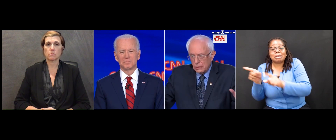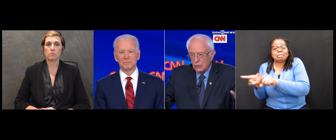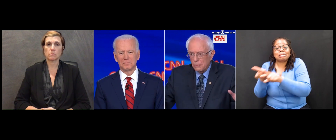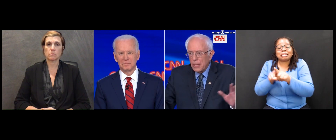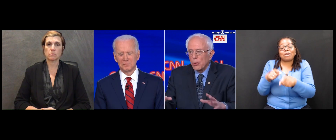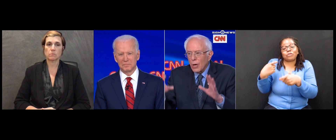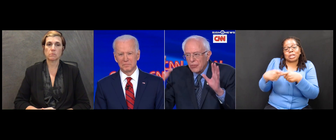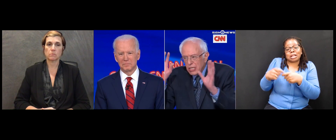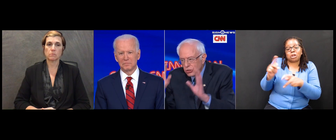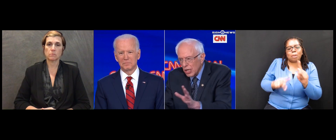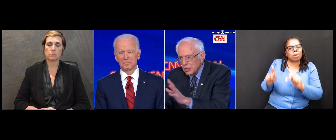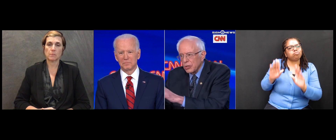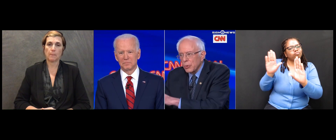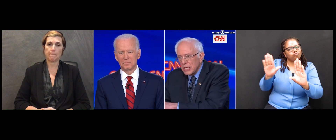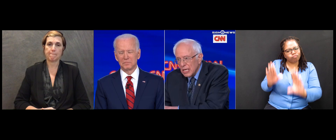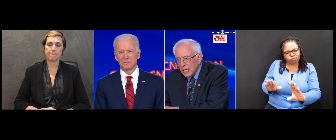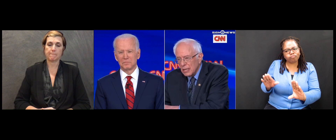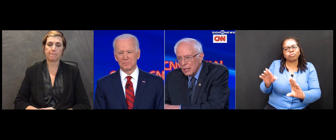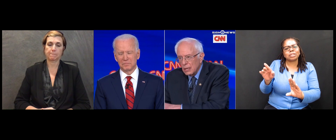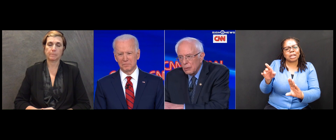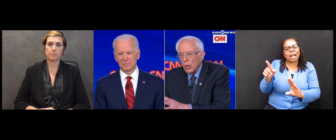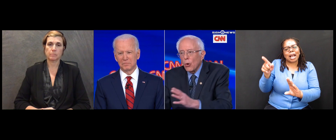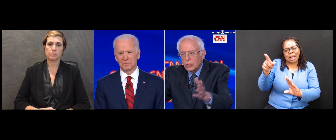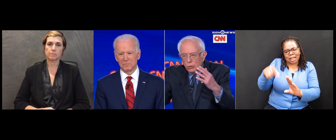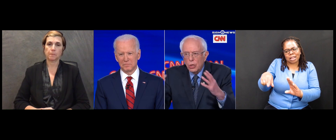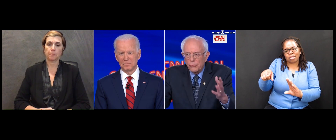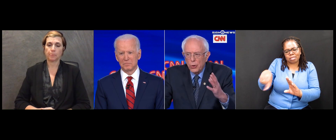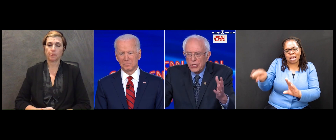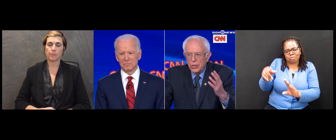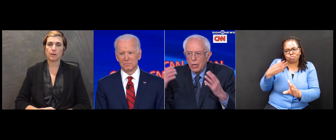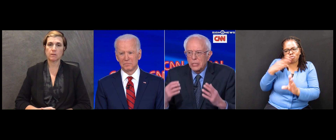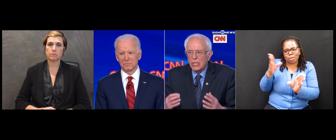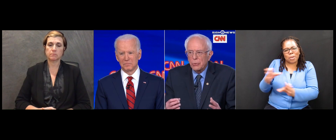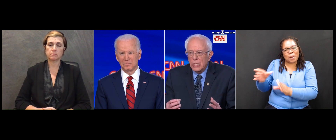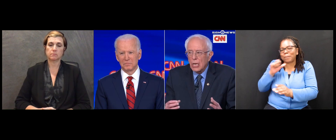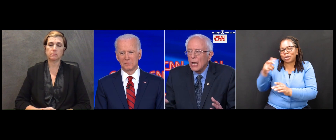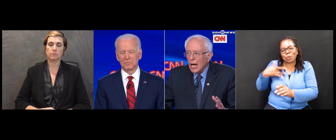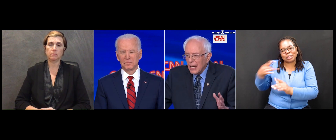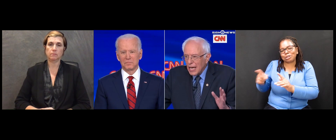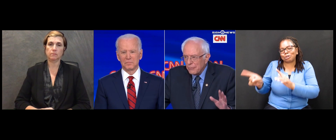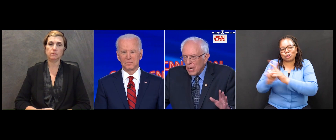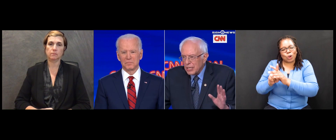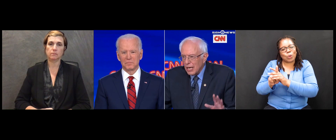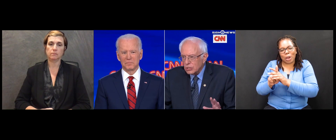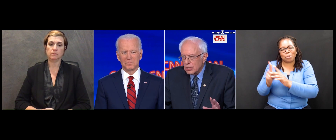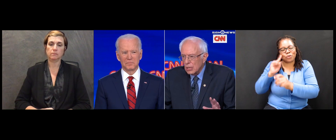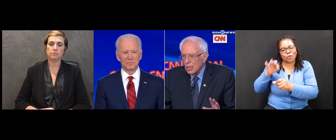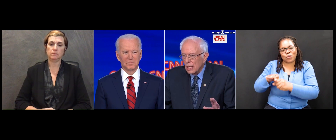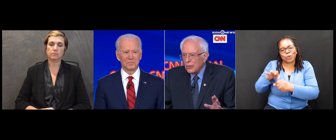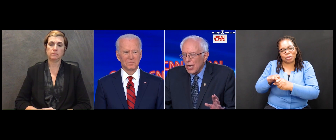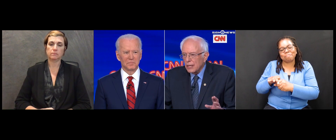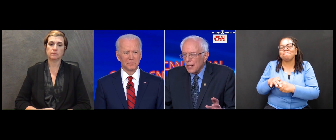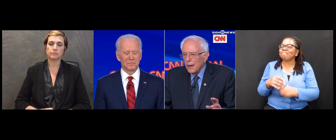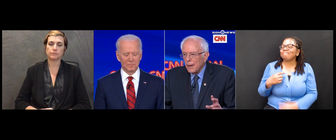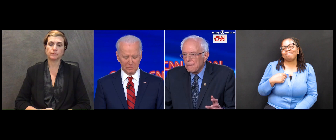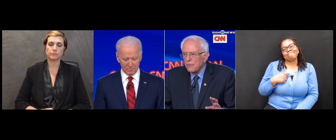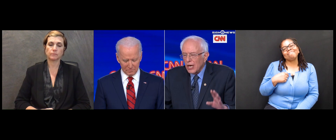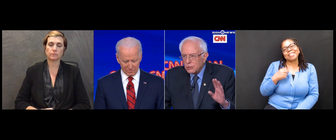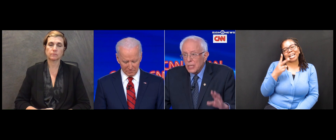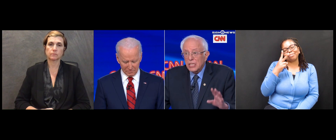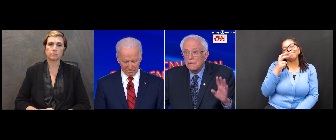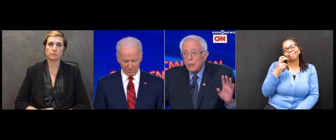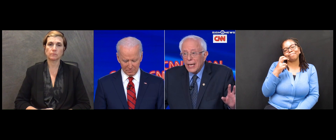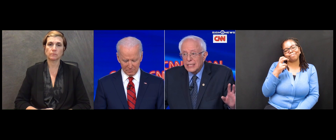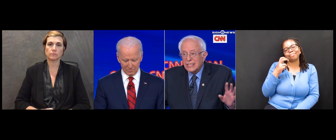great people, who have the agenda that we need, but also don't vote in the numbers that we need. I have my doubts that